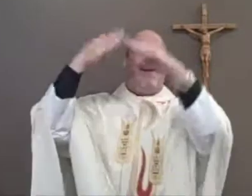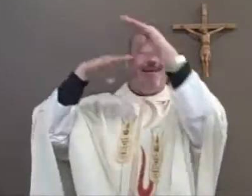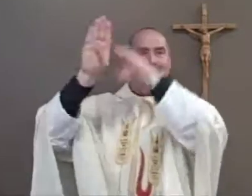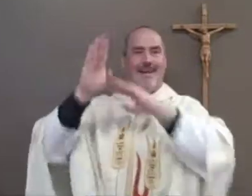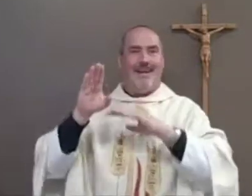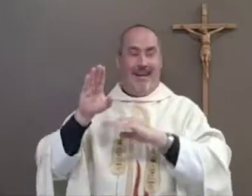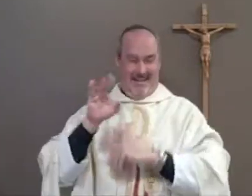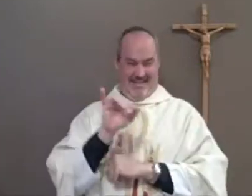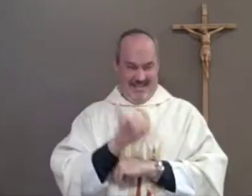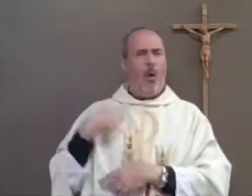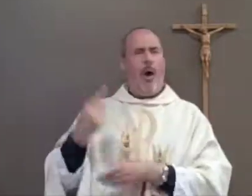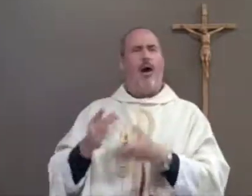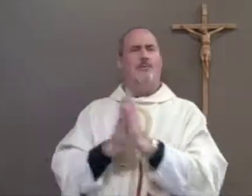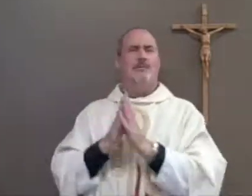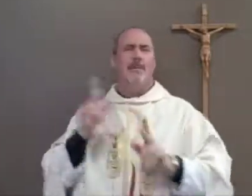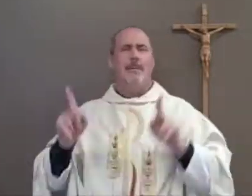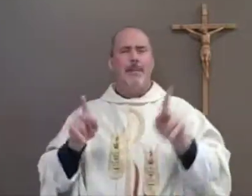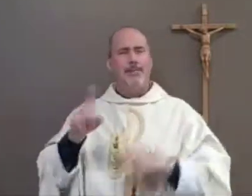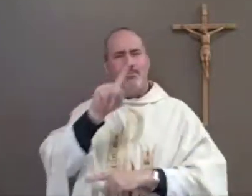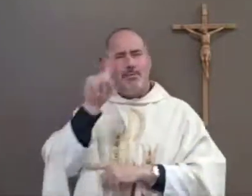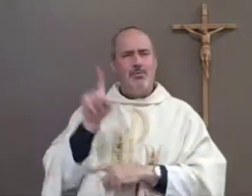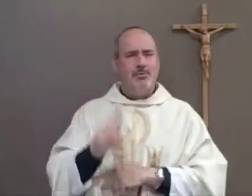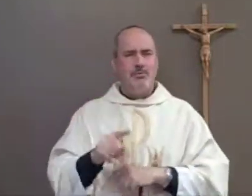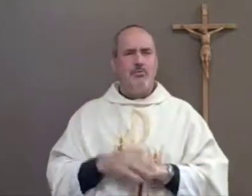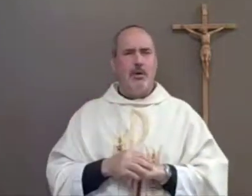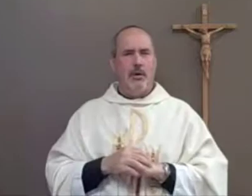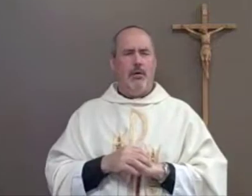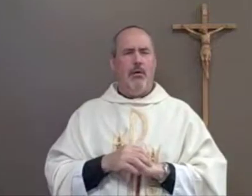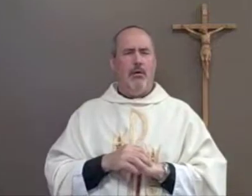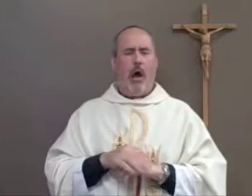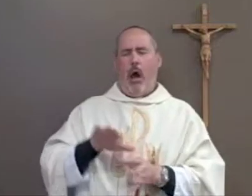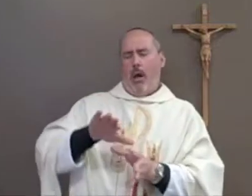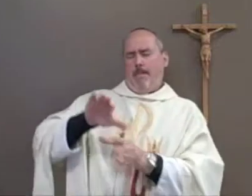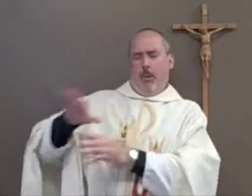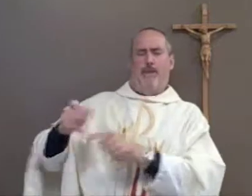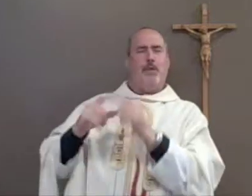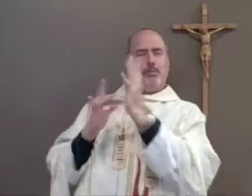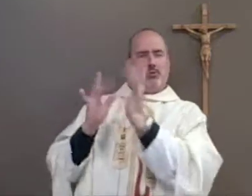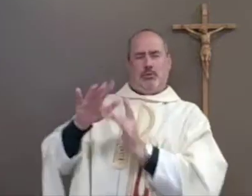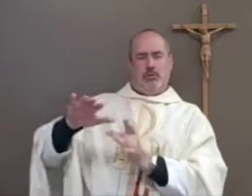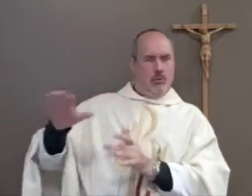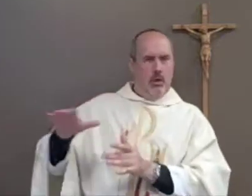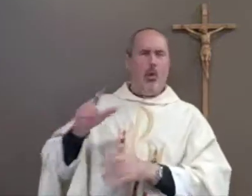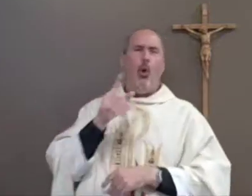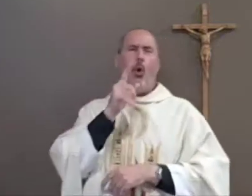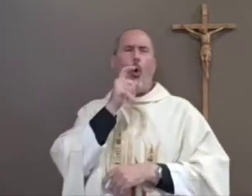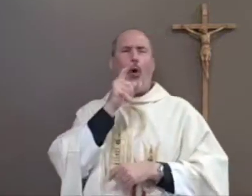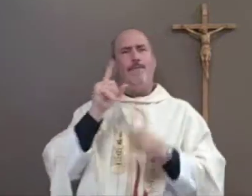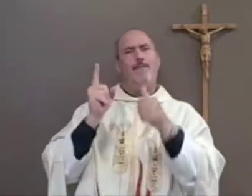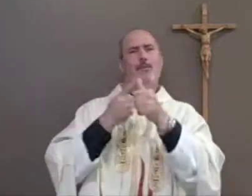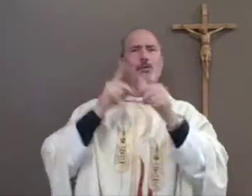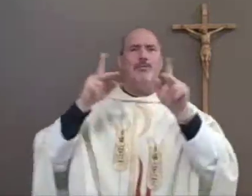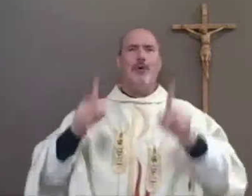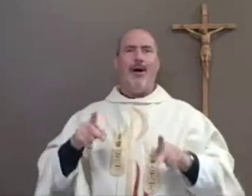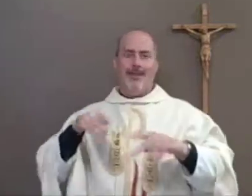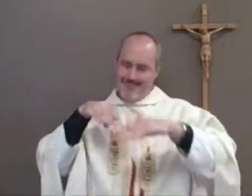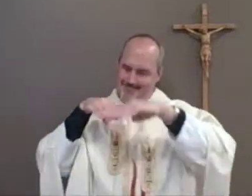heaven opened its doors. So people always ask that question, aside from Jesus, who is the